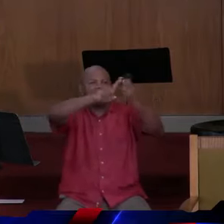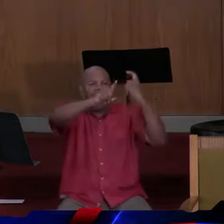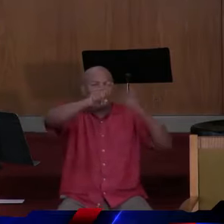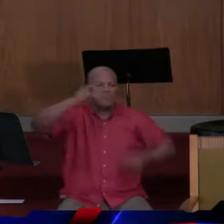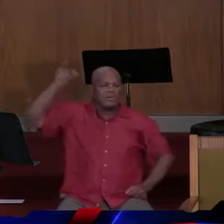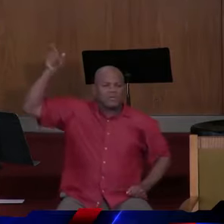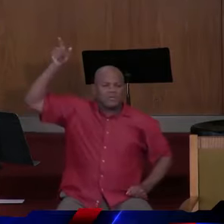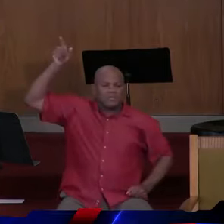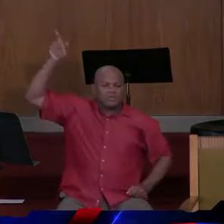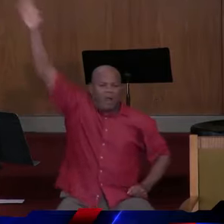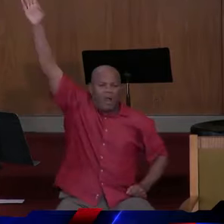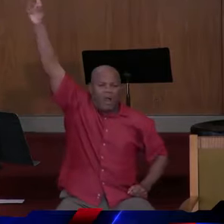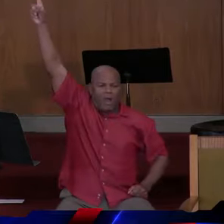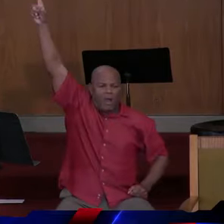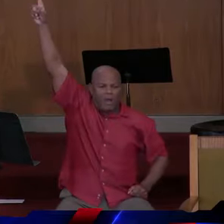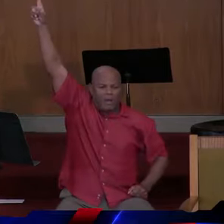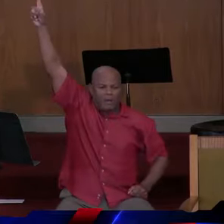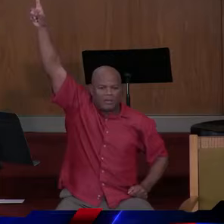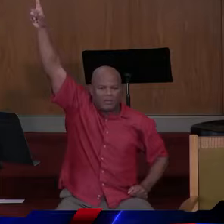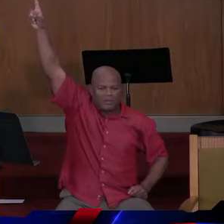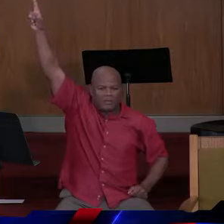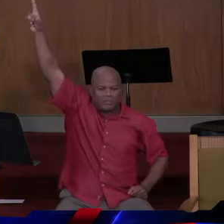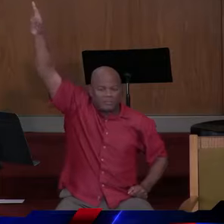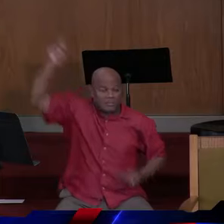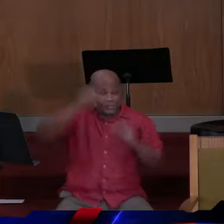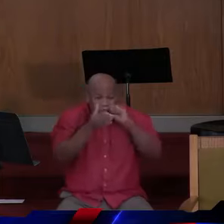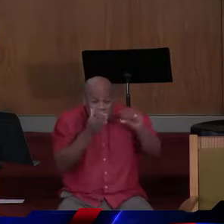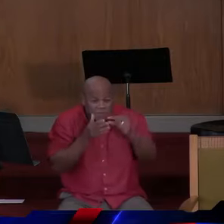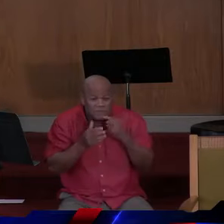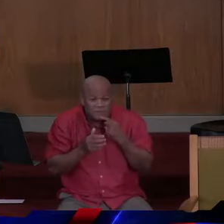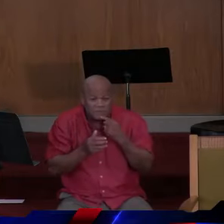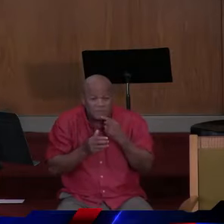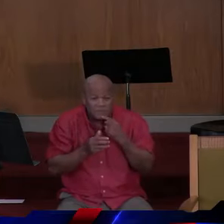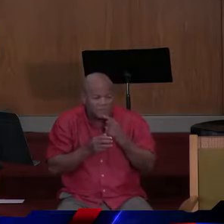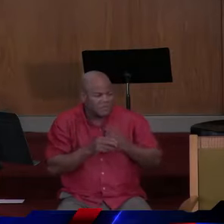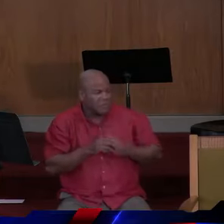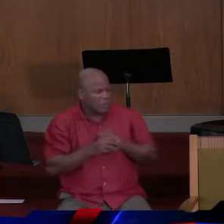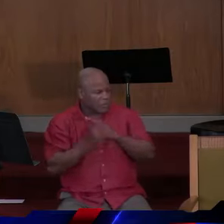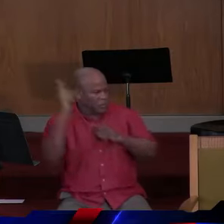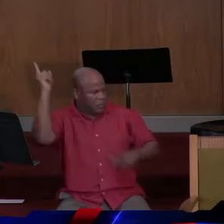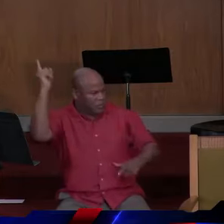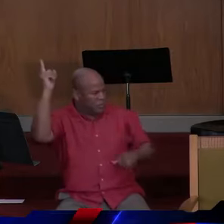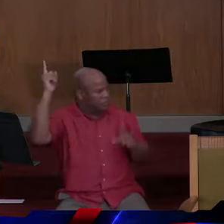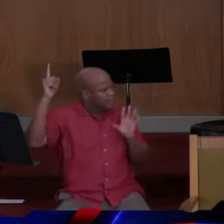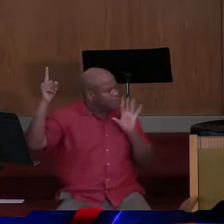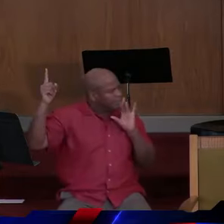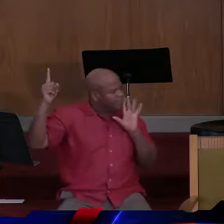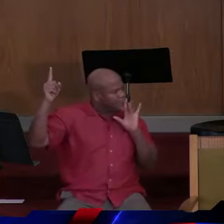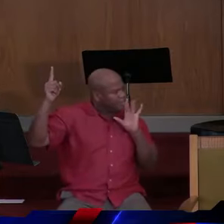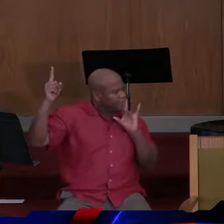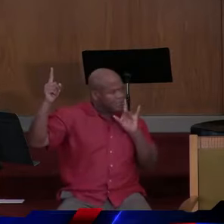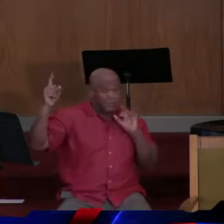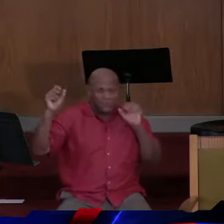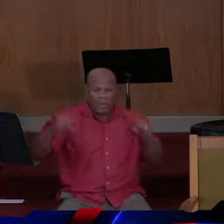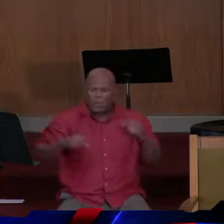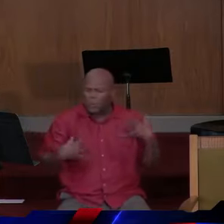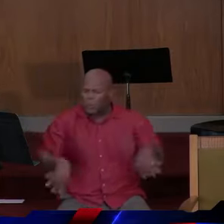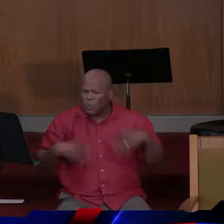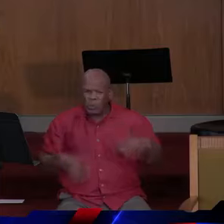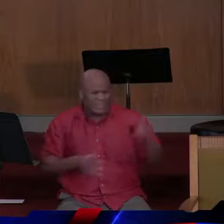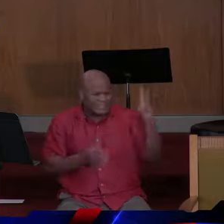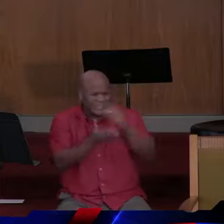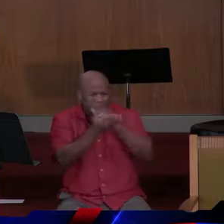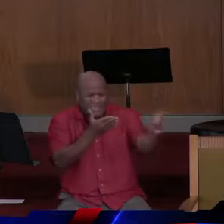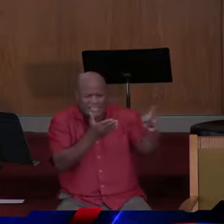from God. And scripture said, and the Lord spoke. I mean, we could preach a 6-week series